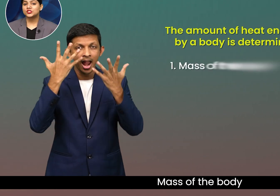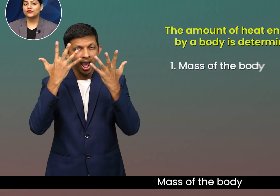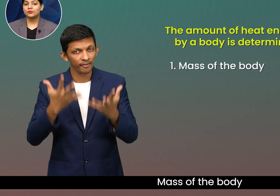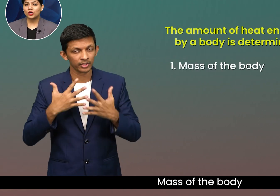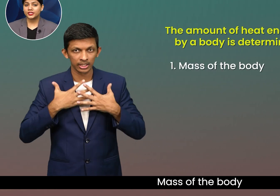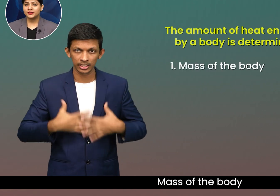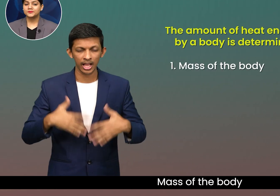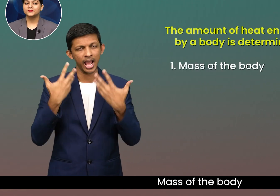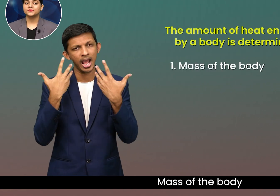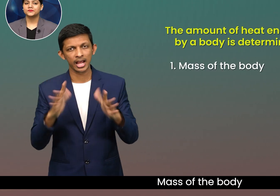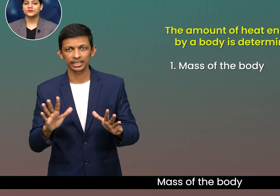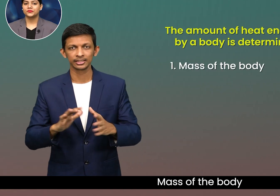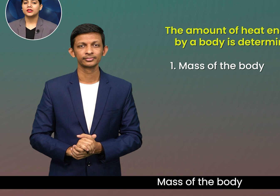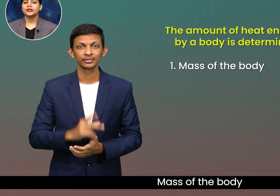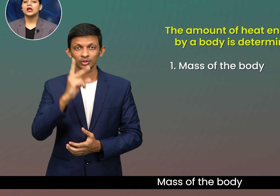mass of the body,